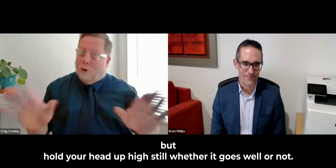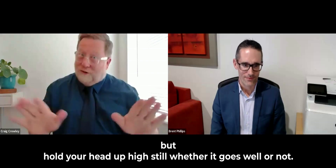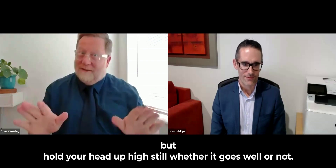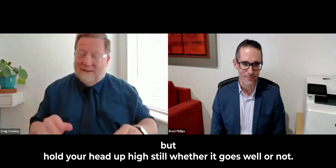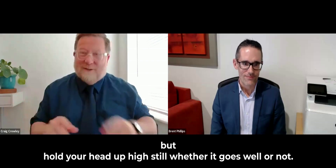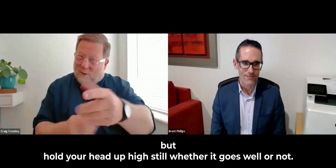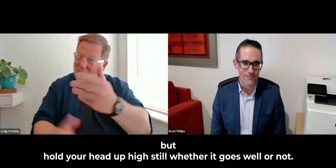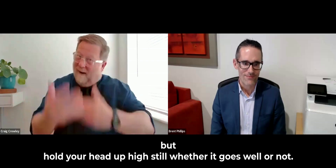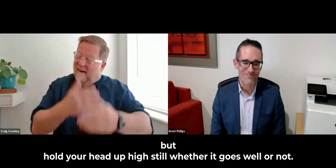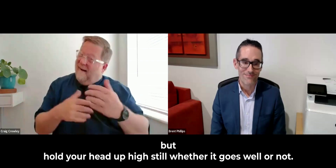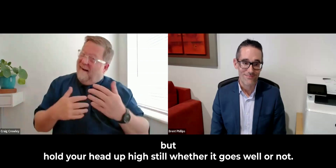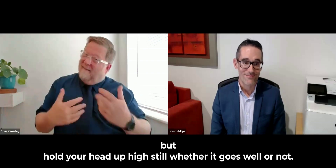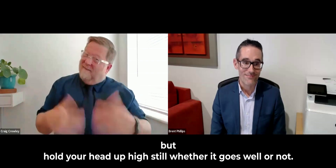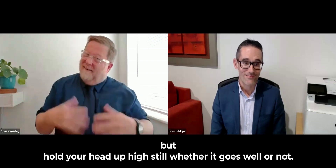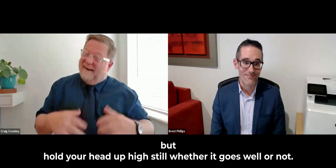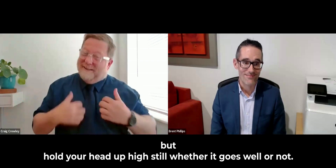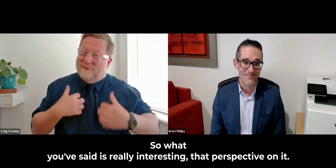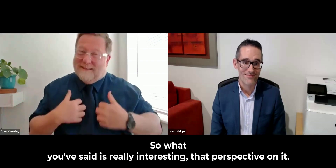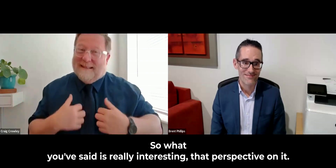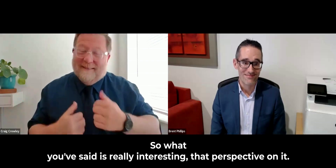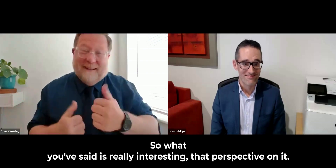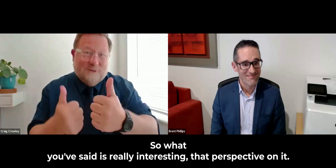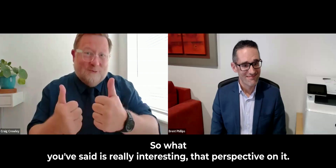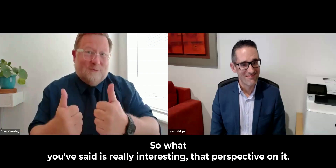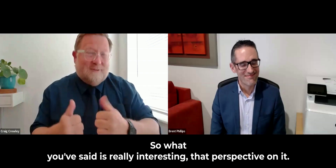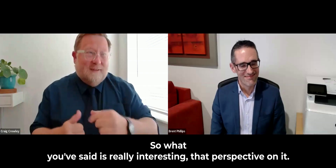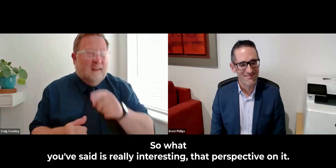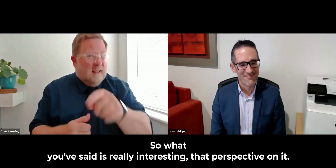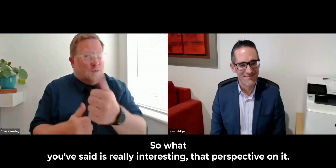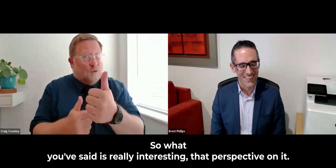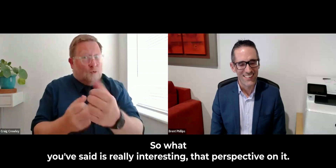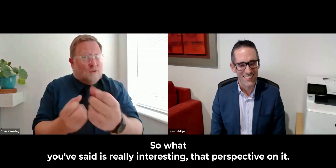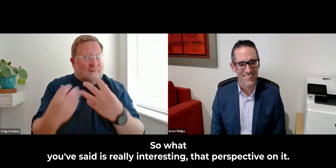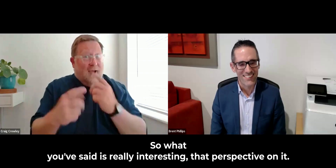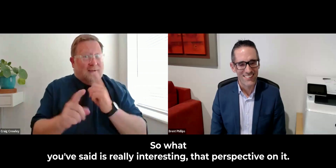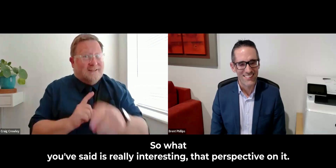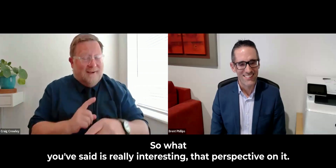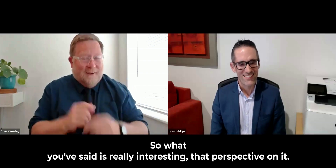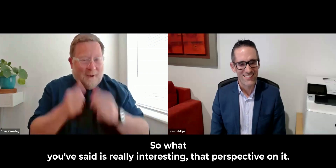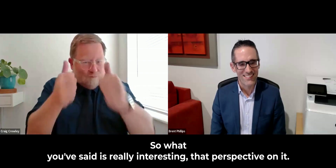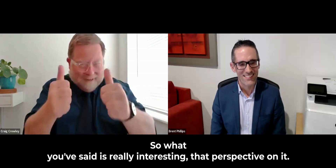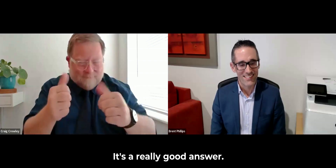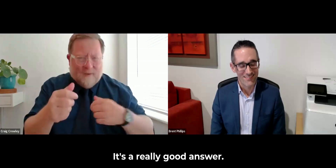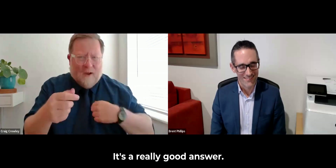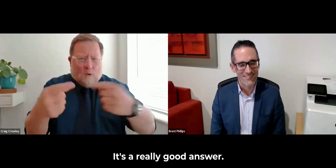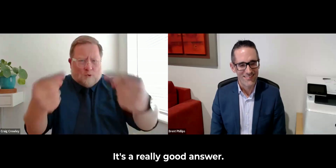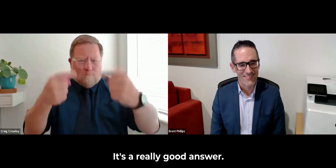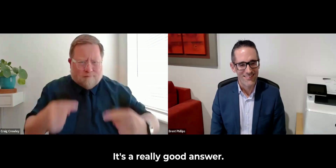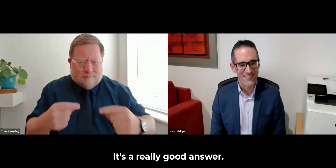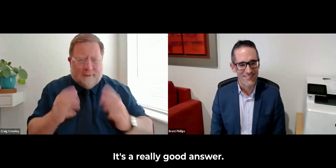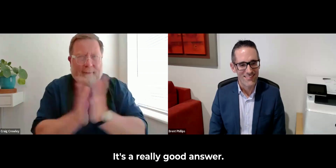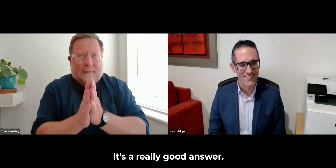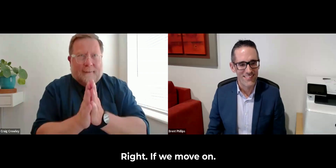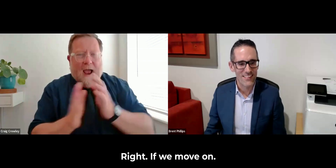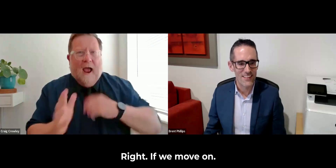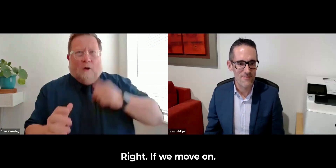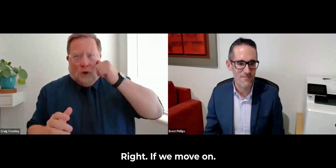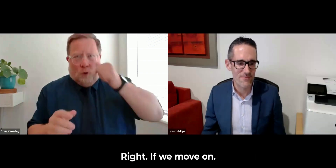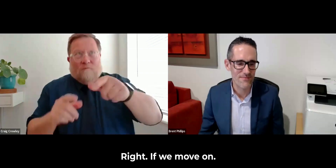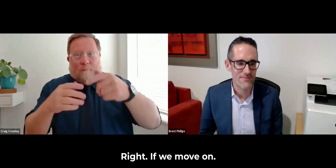still, whether it goes well or not. So what you've said is really interesting. That perspective on it is a really good answer. Right. If